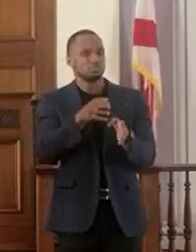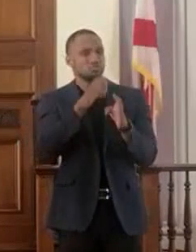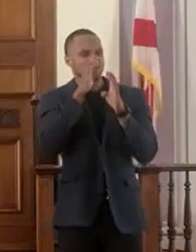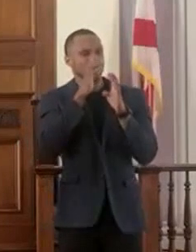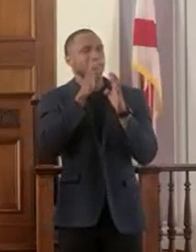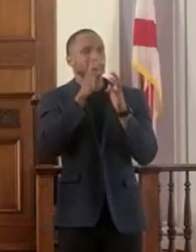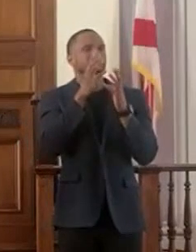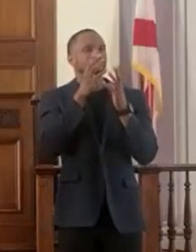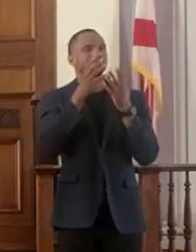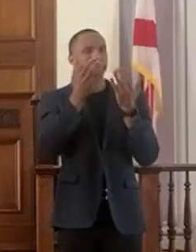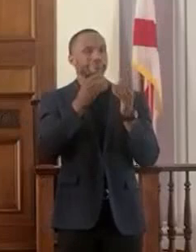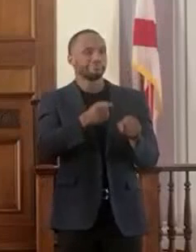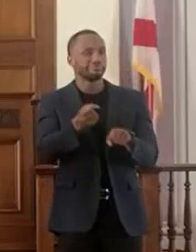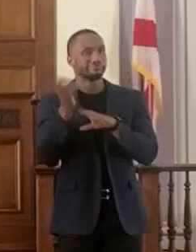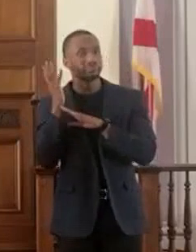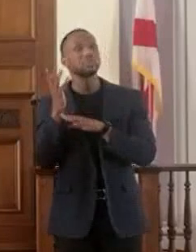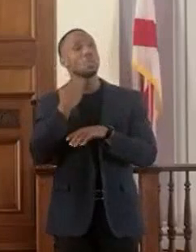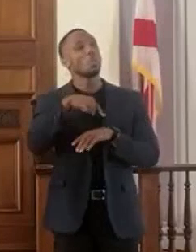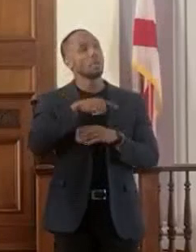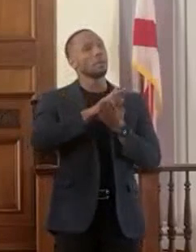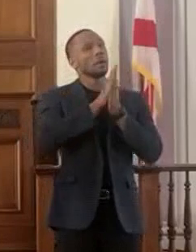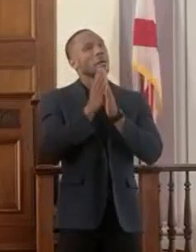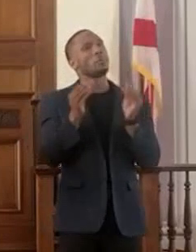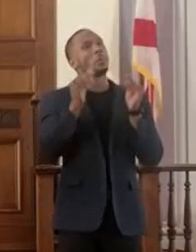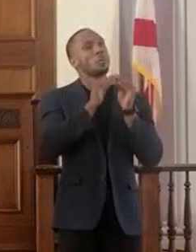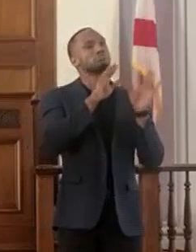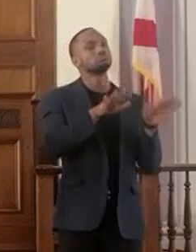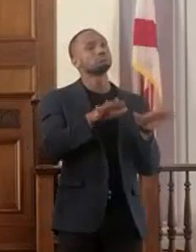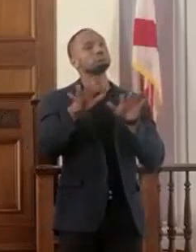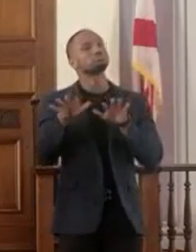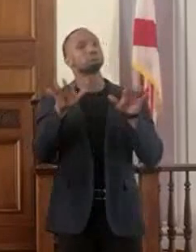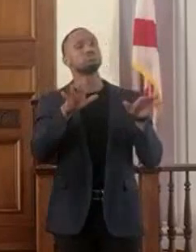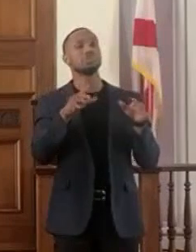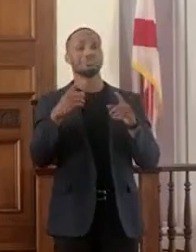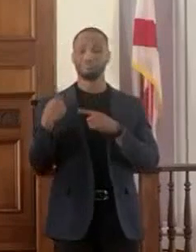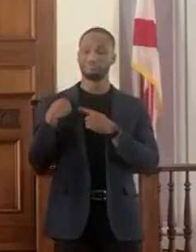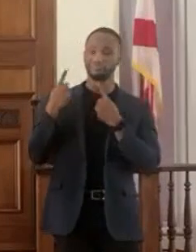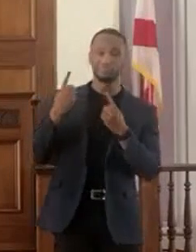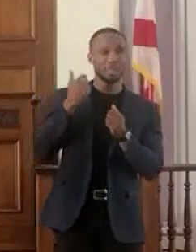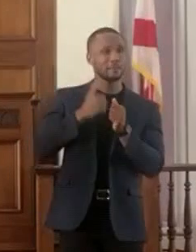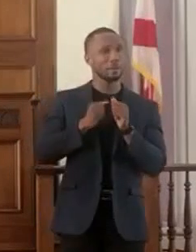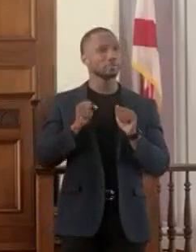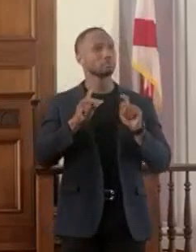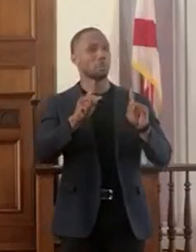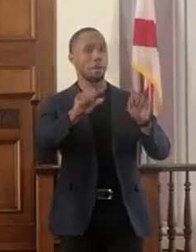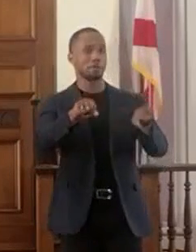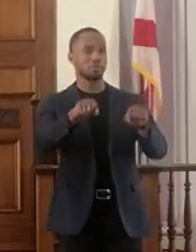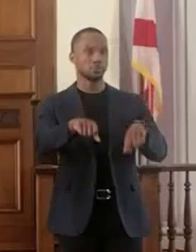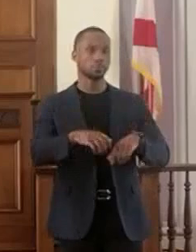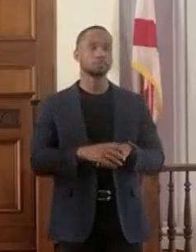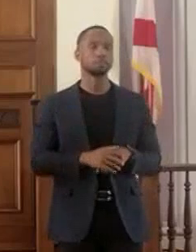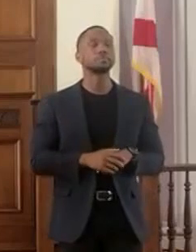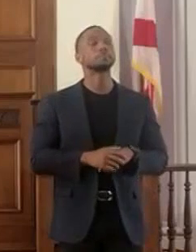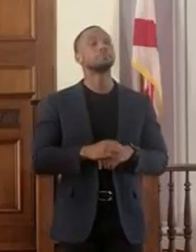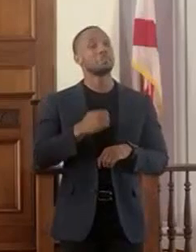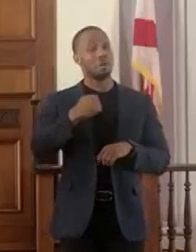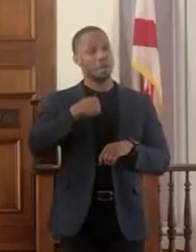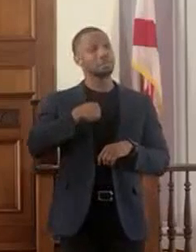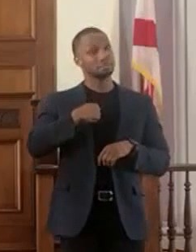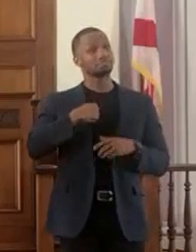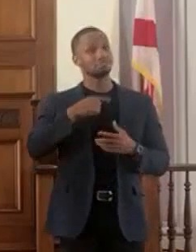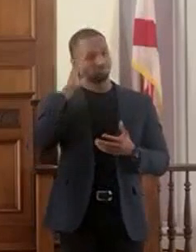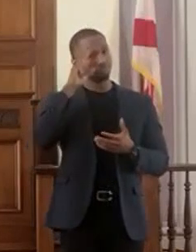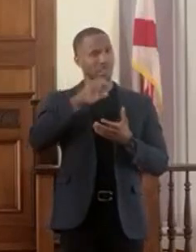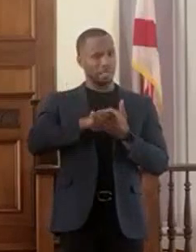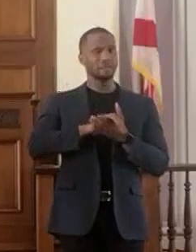been relaxing our restrictions throughout this entire ordeal every chance we could. While I'm convinced that a